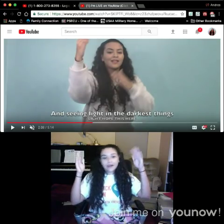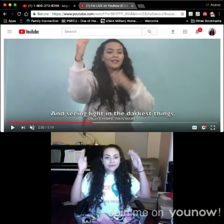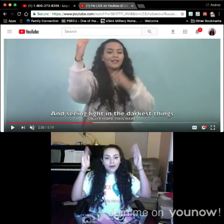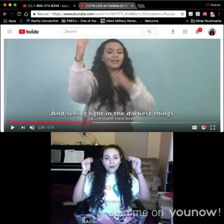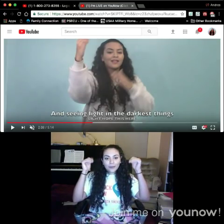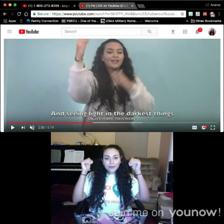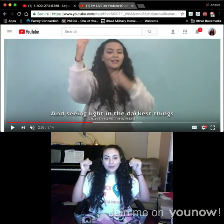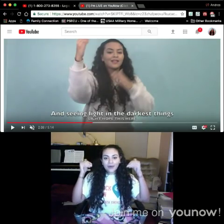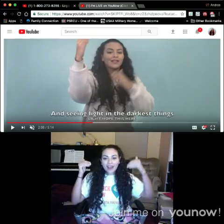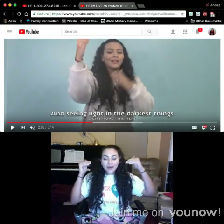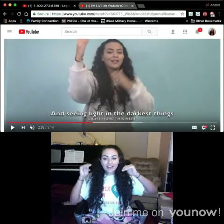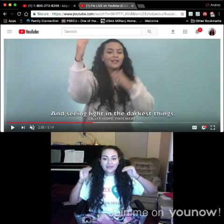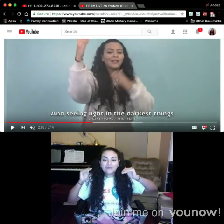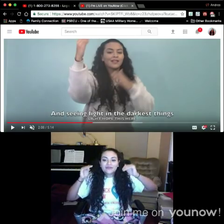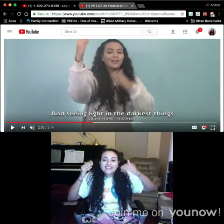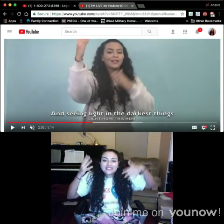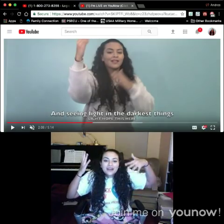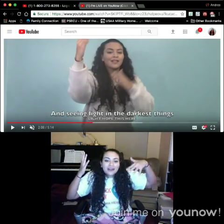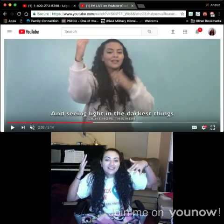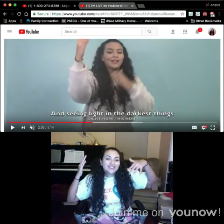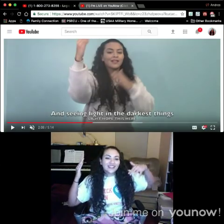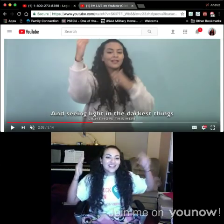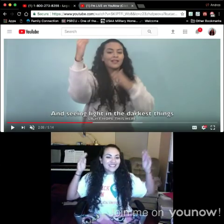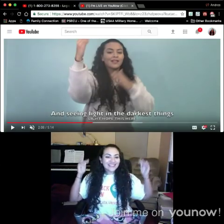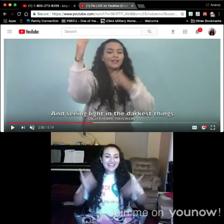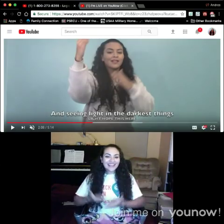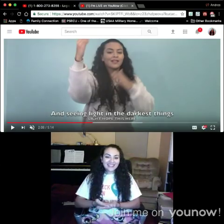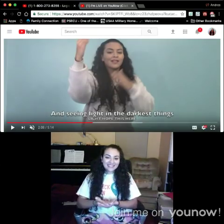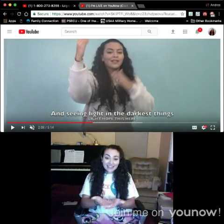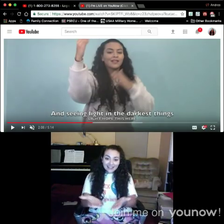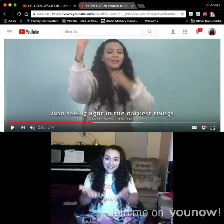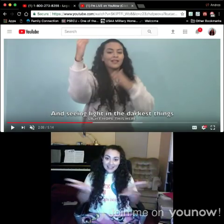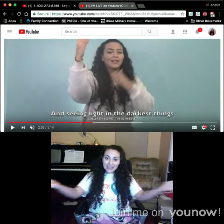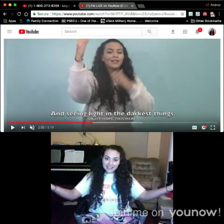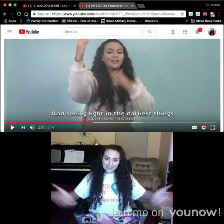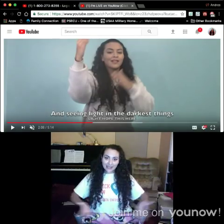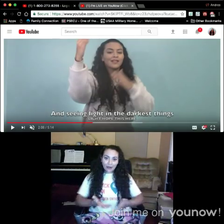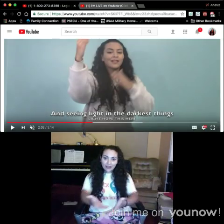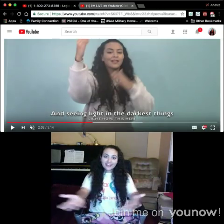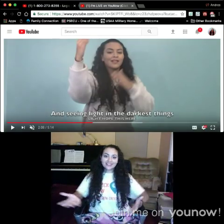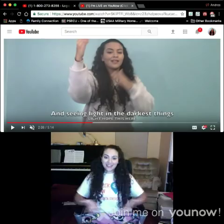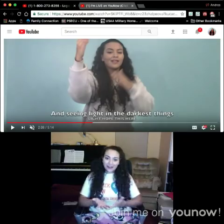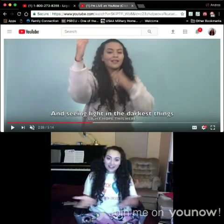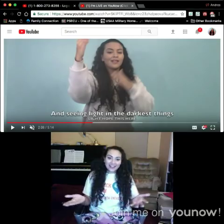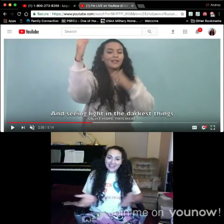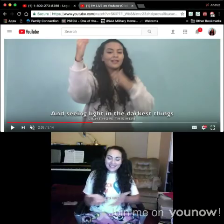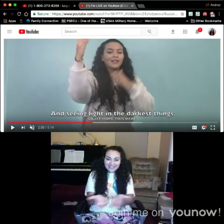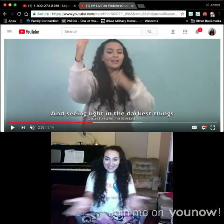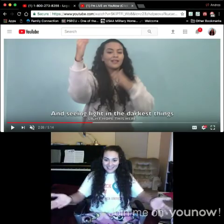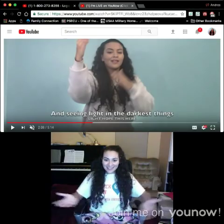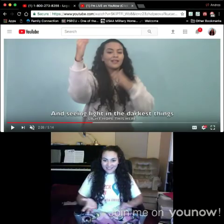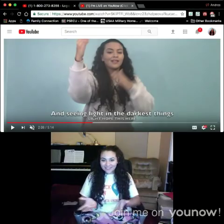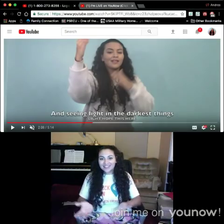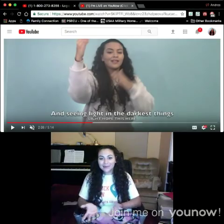Yeah, hope, or that's just how I understood lyrics. And then I signed this, like all of this here, all of that,